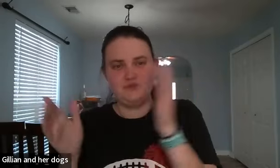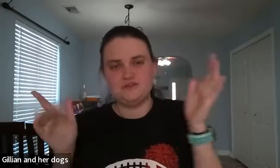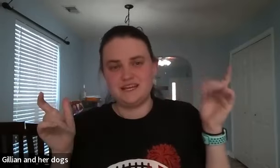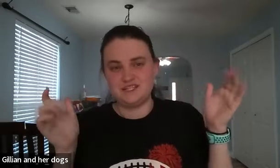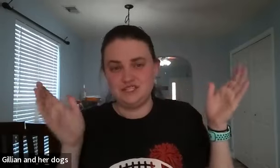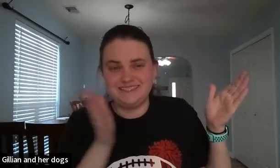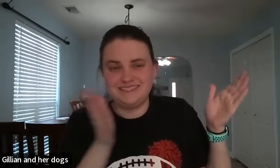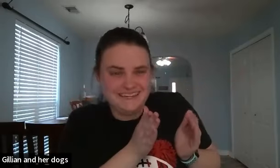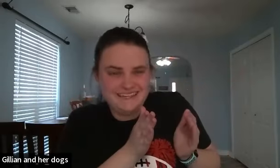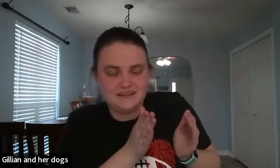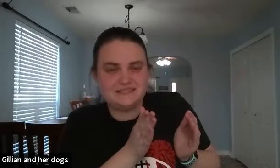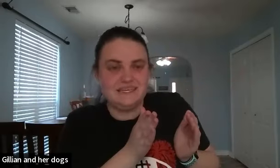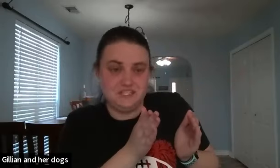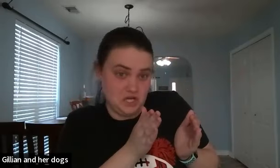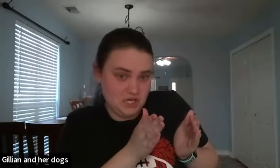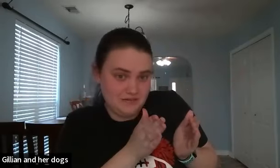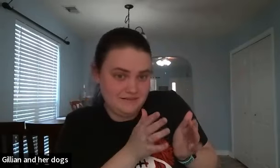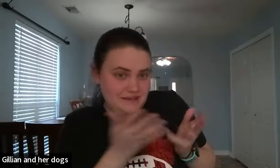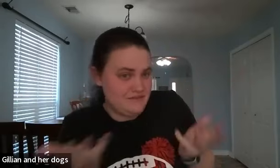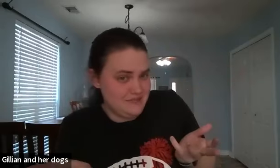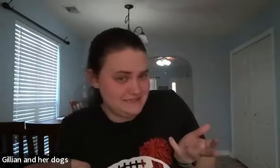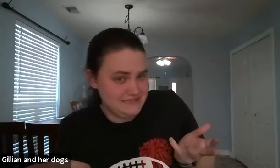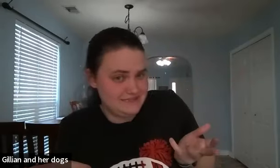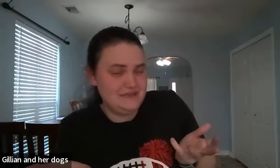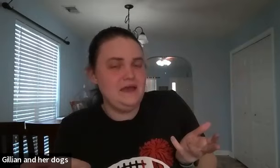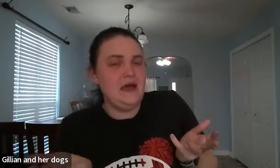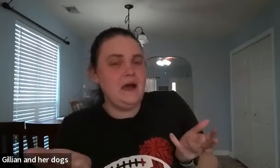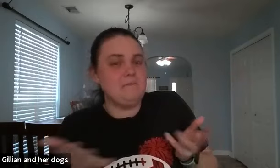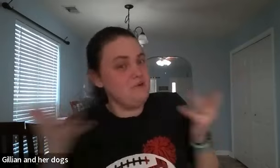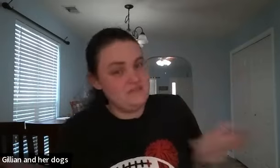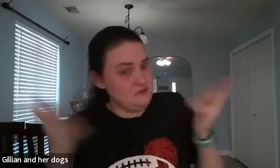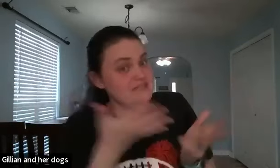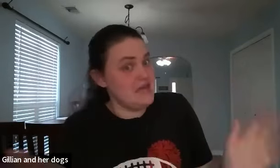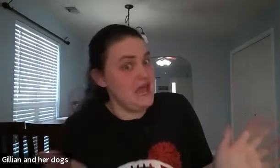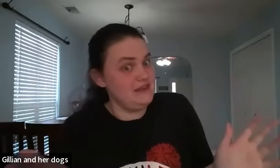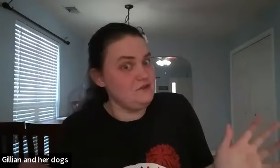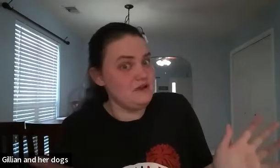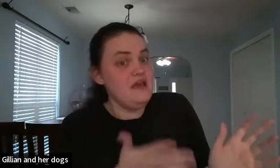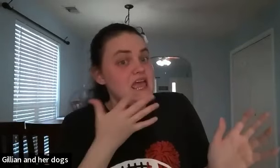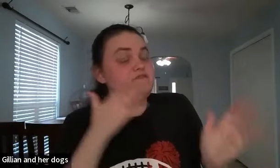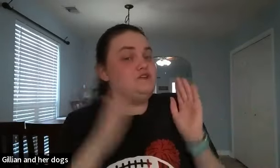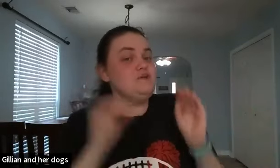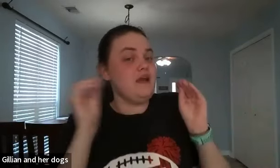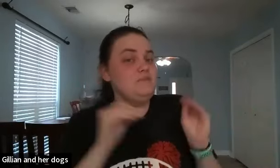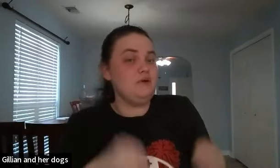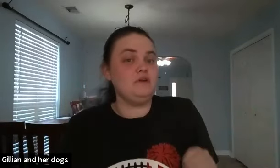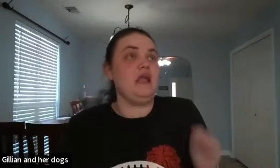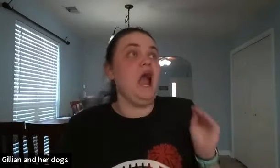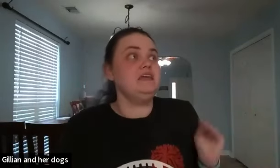brother is actually just tiny, not saying he's younger, if that makes sense. But there is that. If you are at a point where you're like, I can't